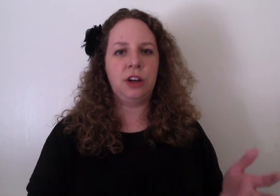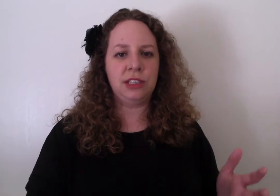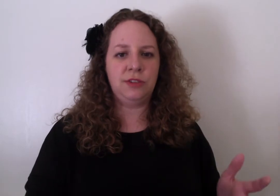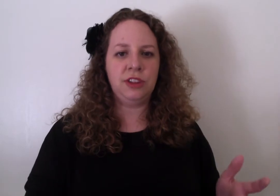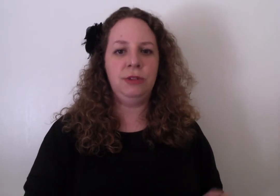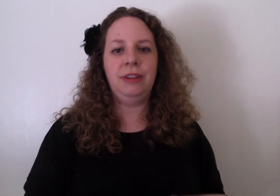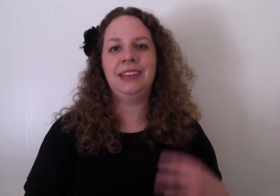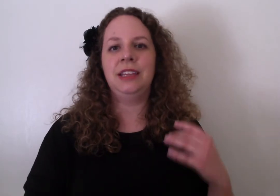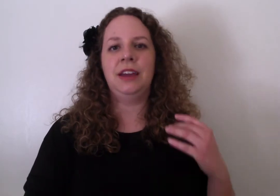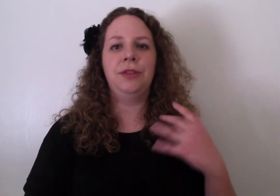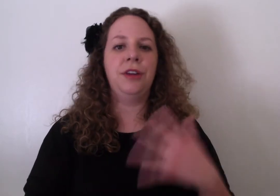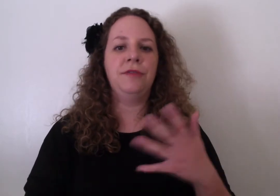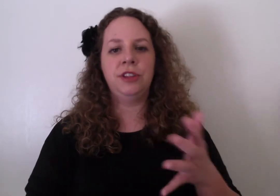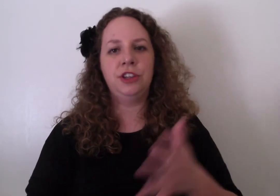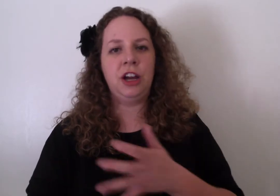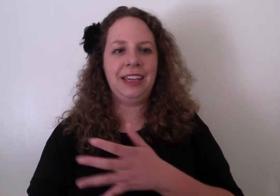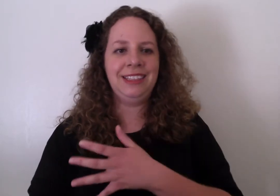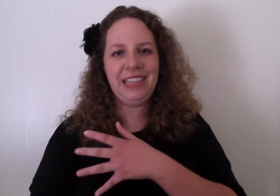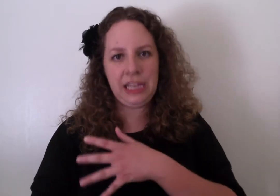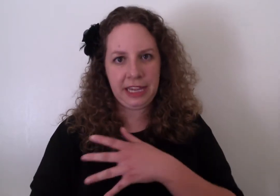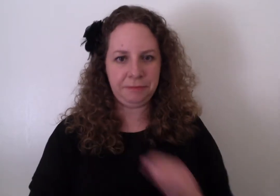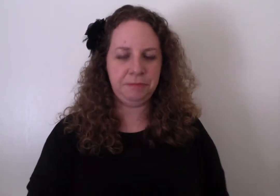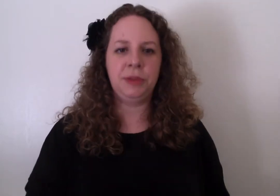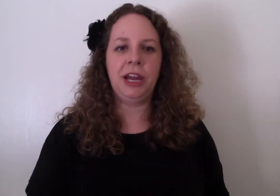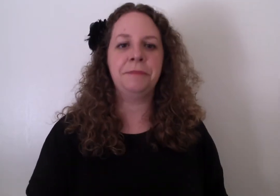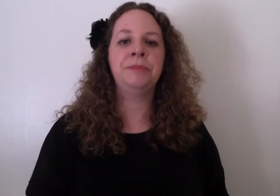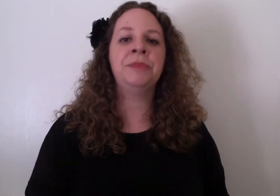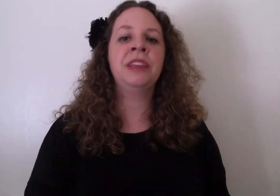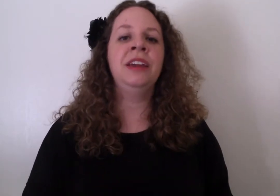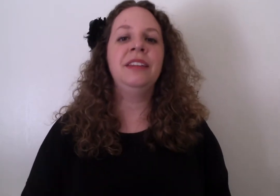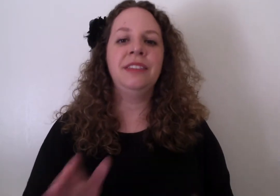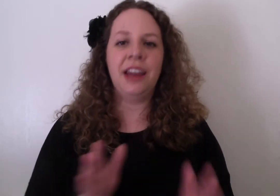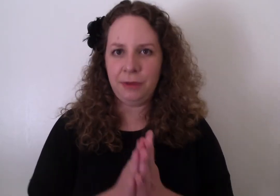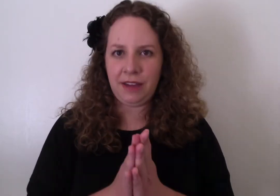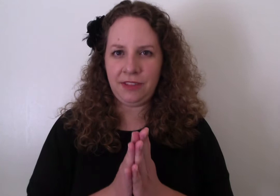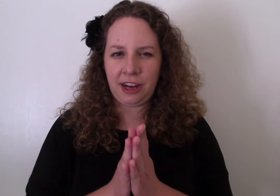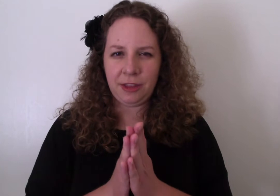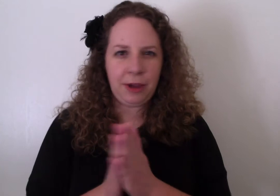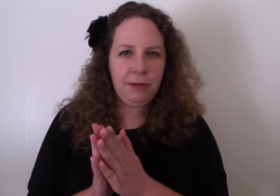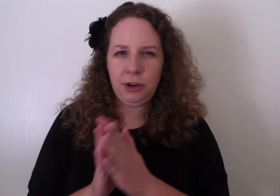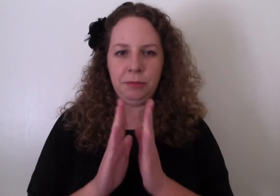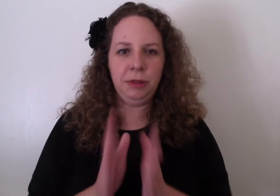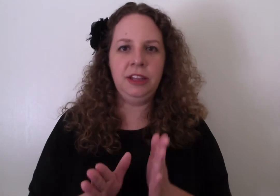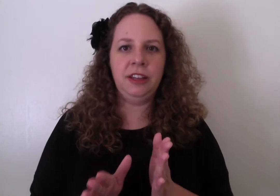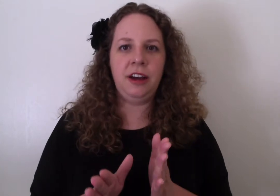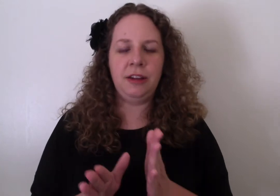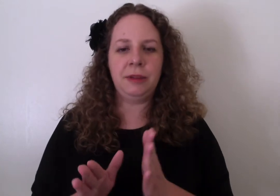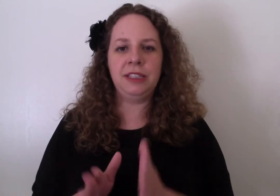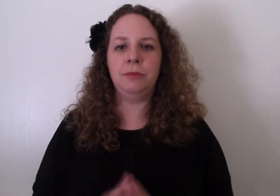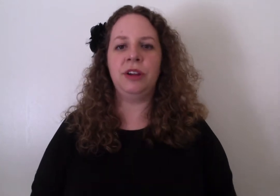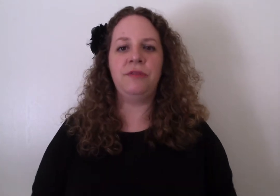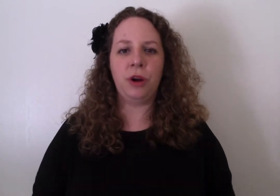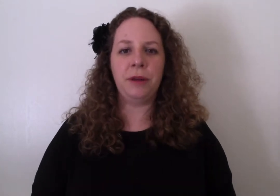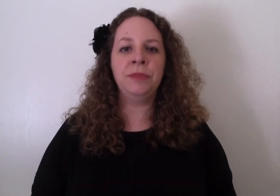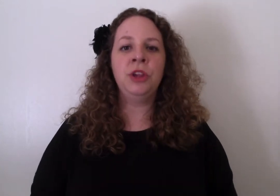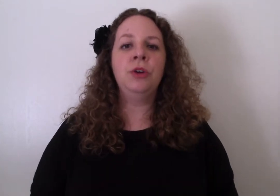is friendly. You can't say the friendly dog is eating. Okay. Now that we have that out of the way, you're completely caught up on 10.4. We